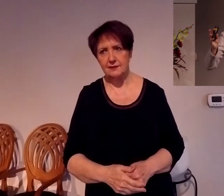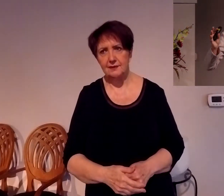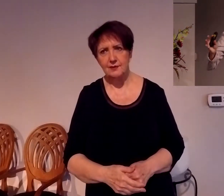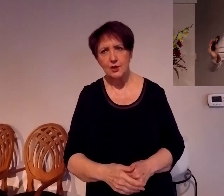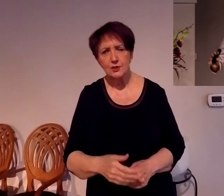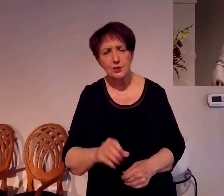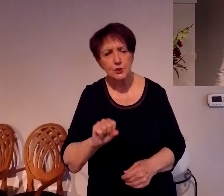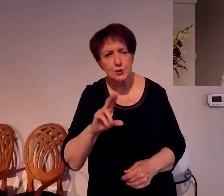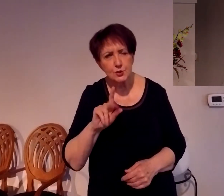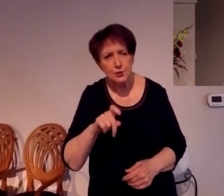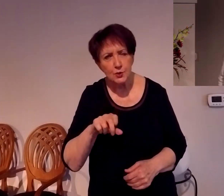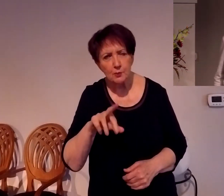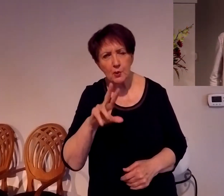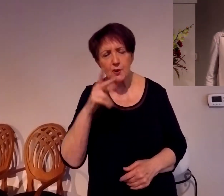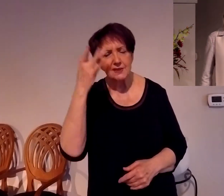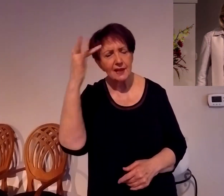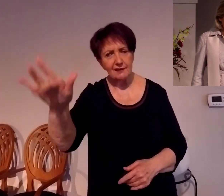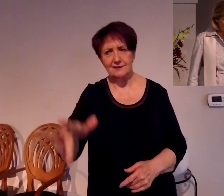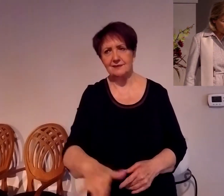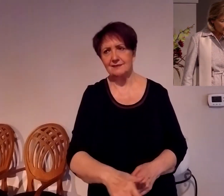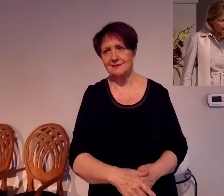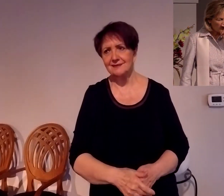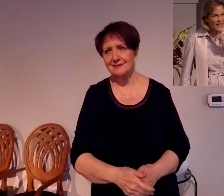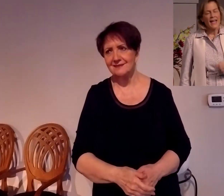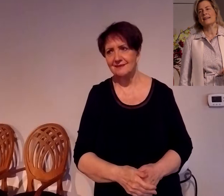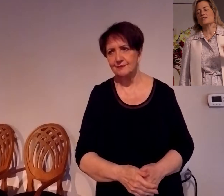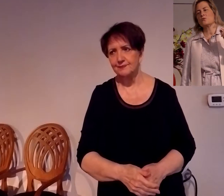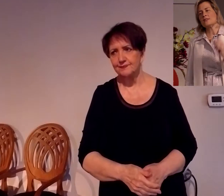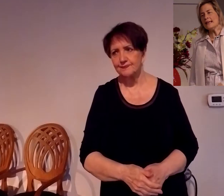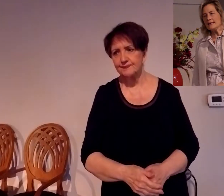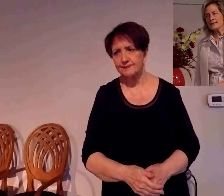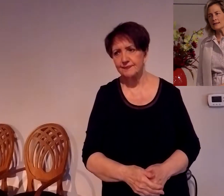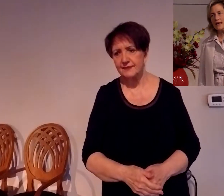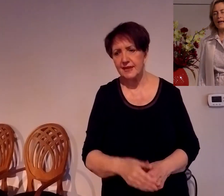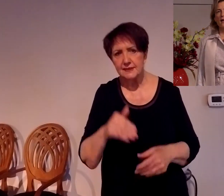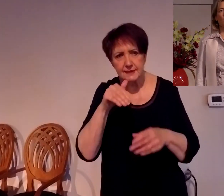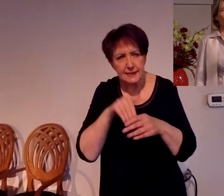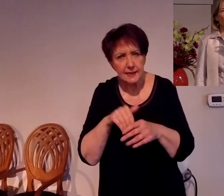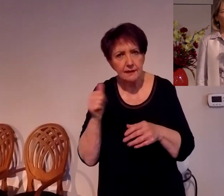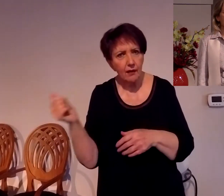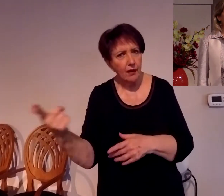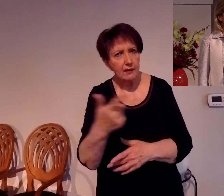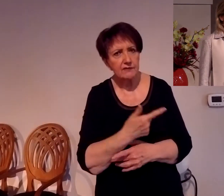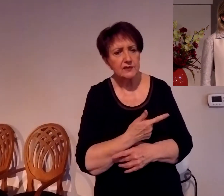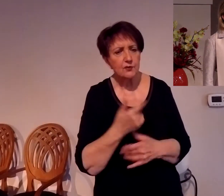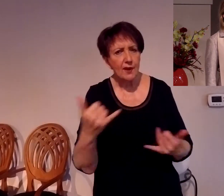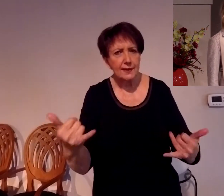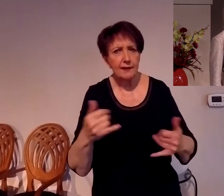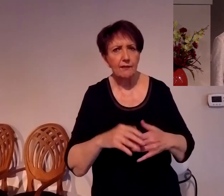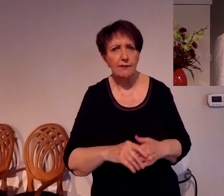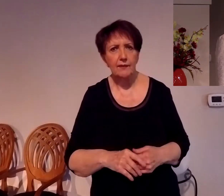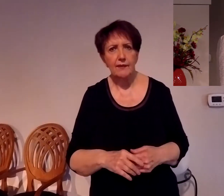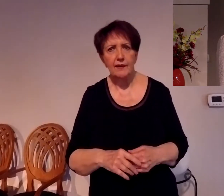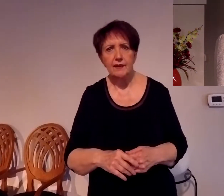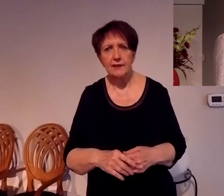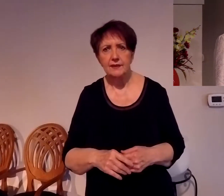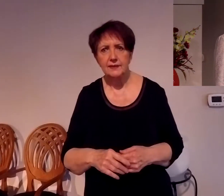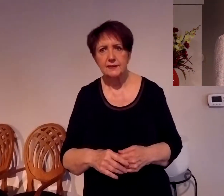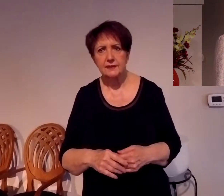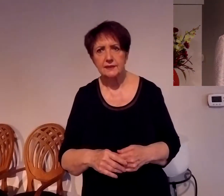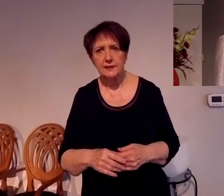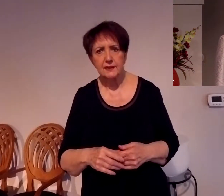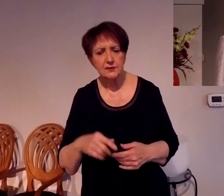This super intelligence. And it's within us right now, and it's